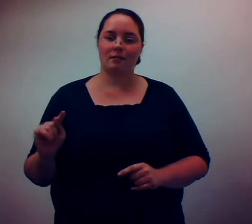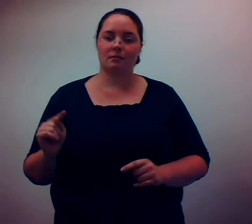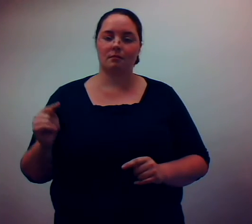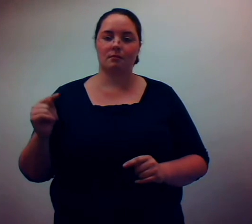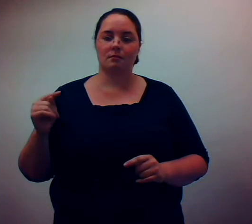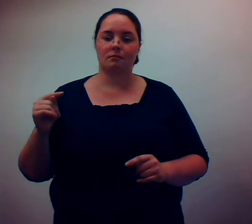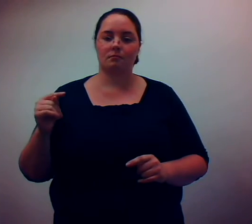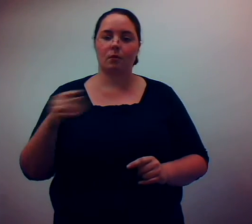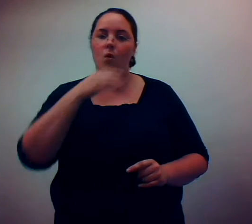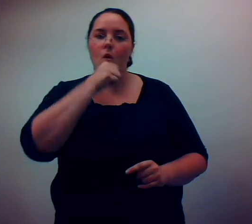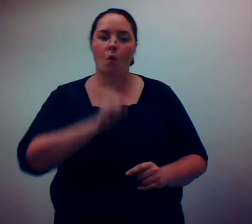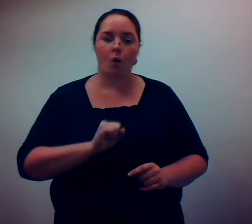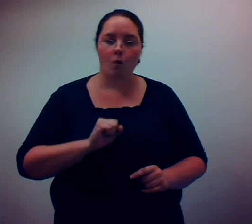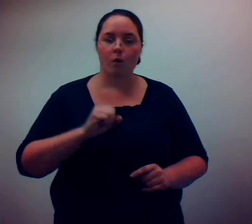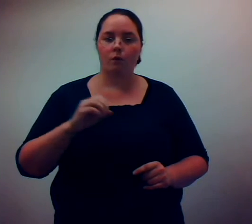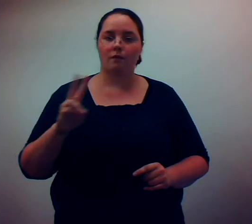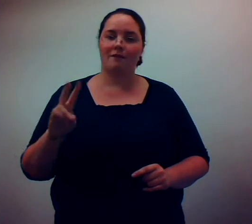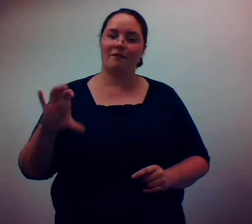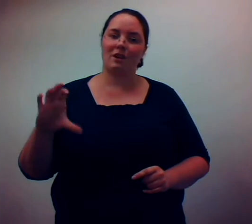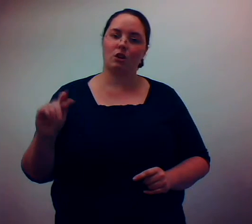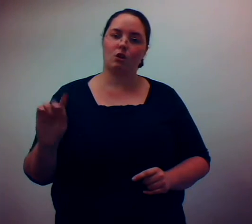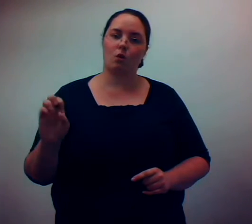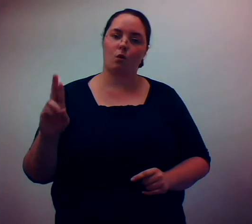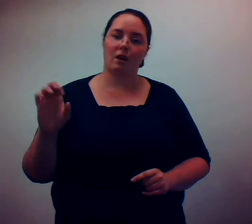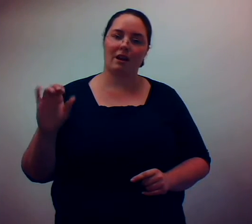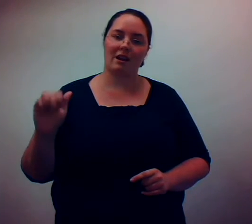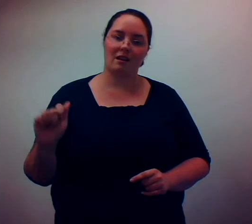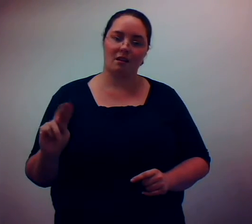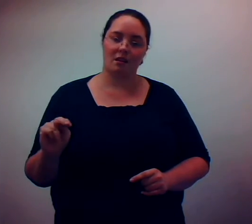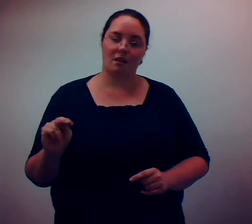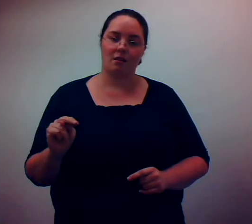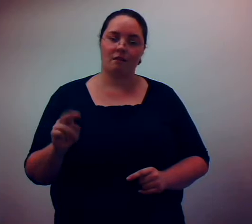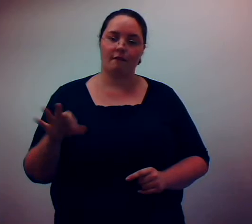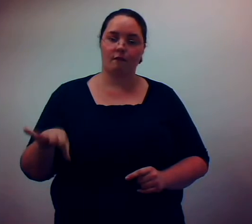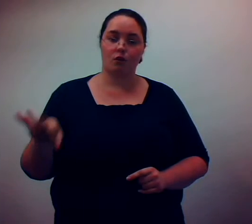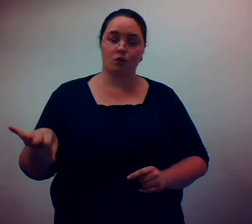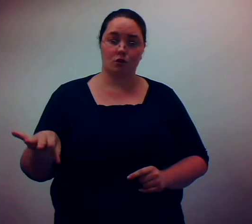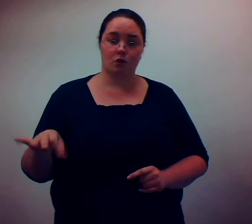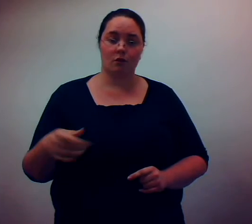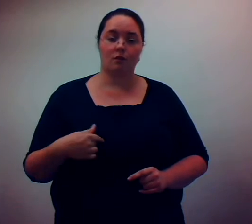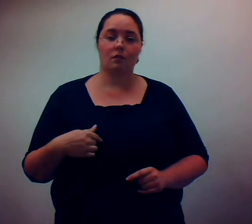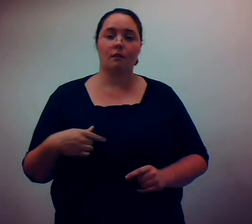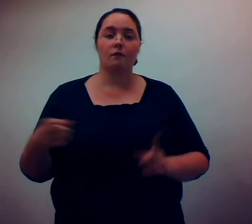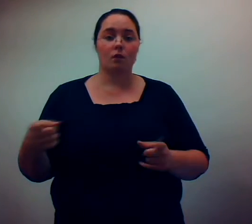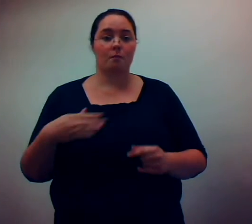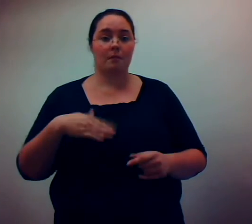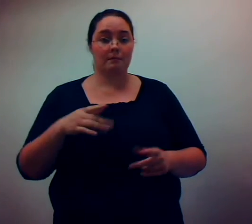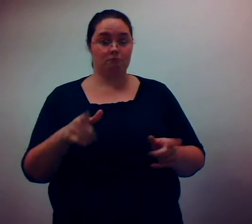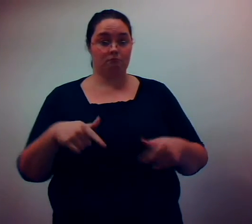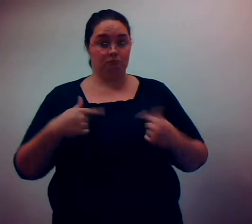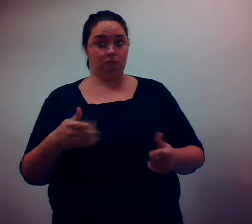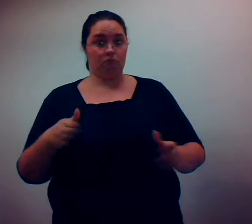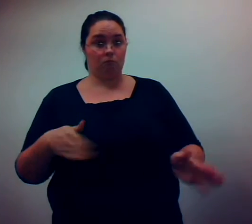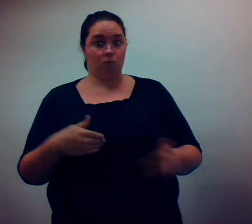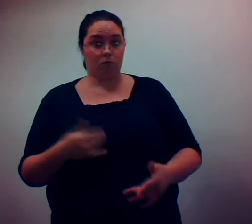In fact, if you would enter my living room today, you would see a beautiful mahogany sideboard, and on that you